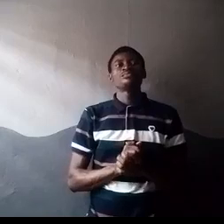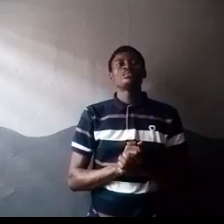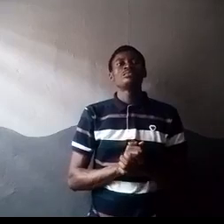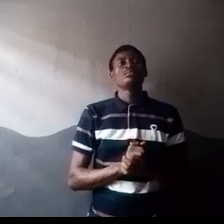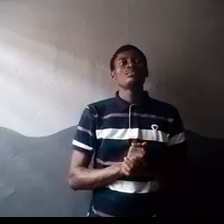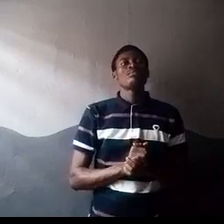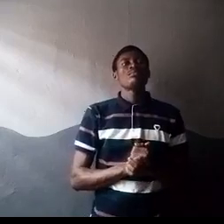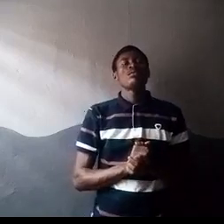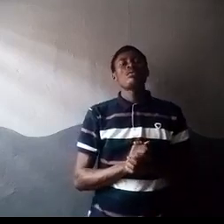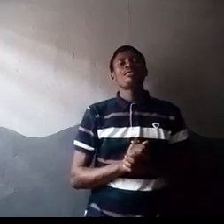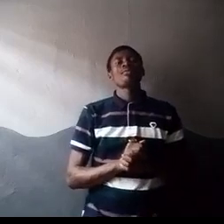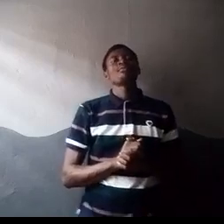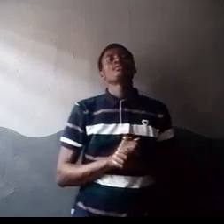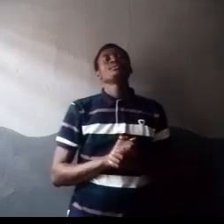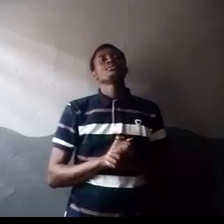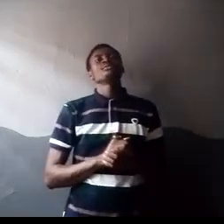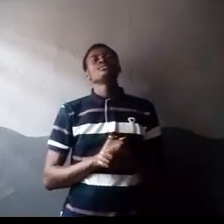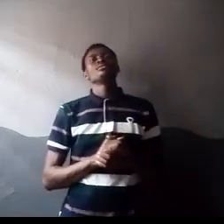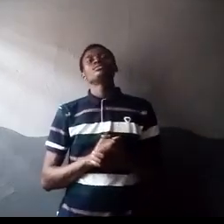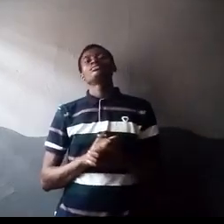Okay, have I answered your question?